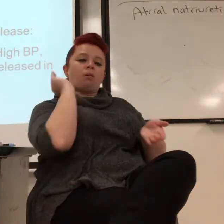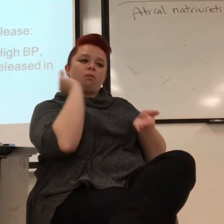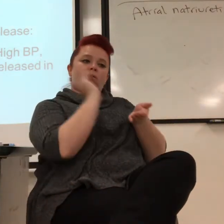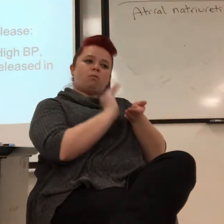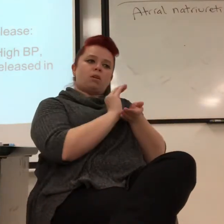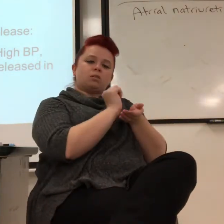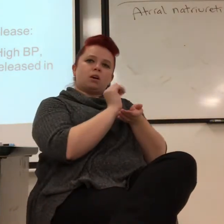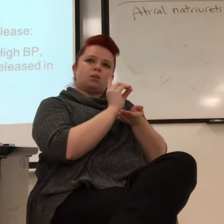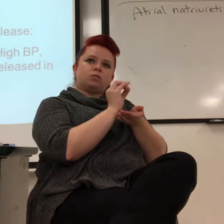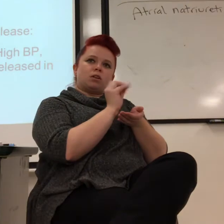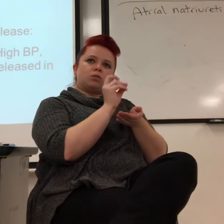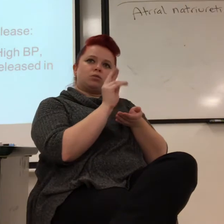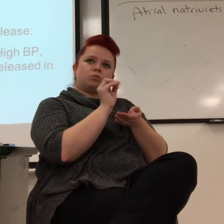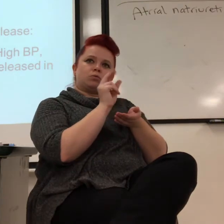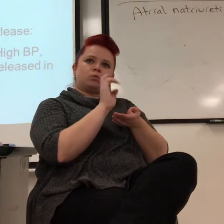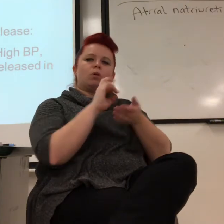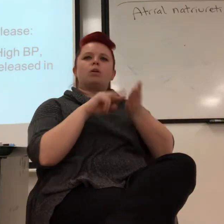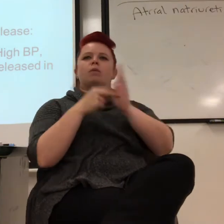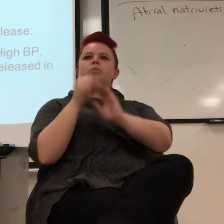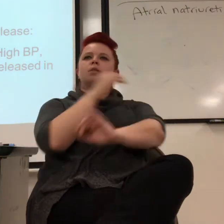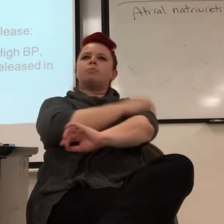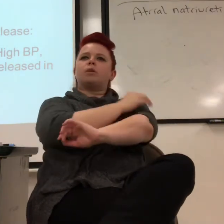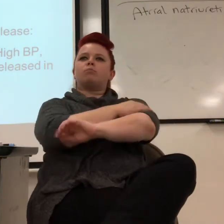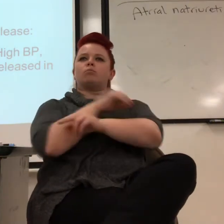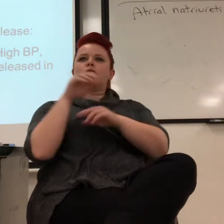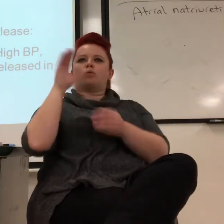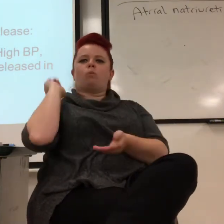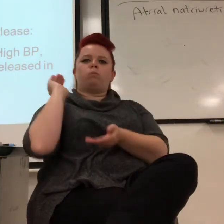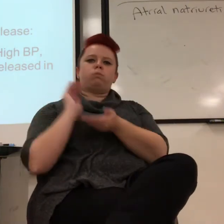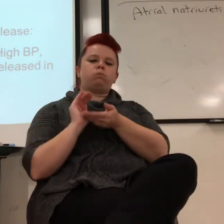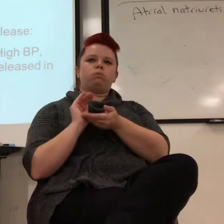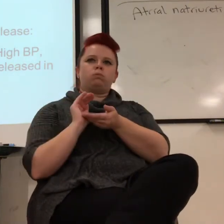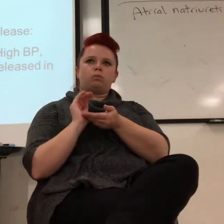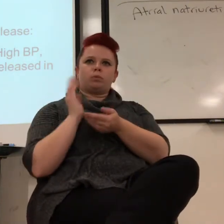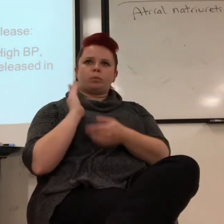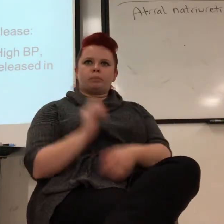means BP is going to drop.